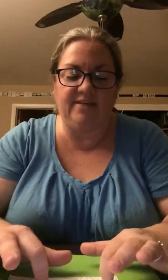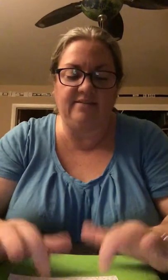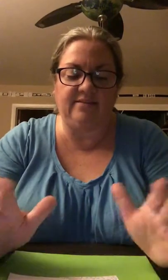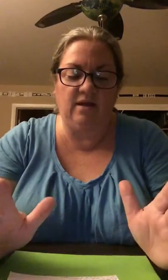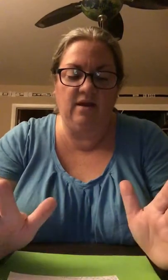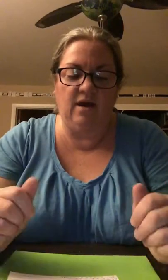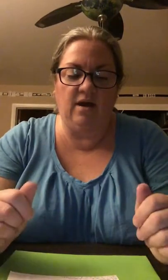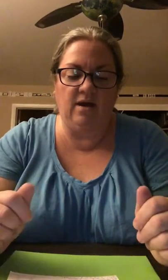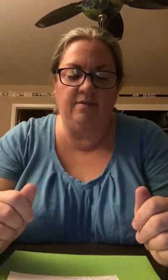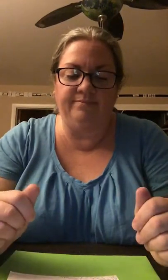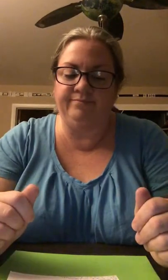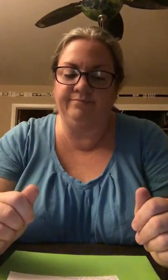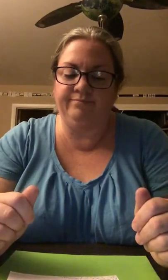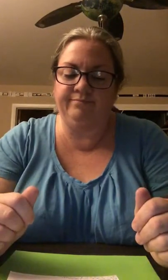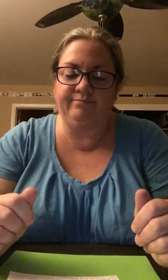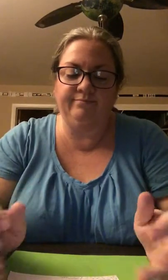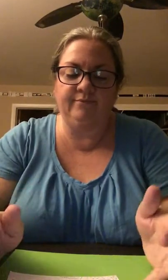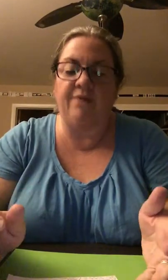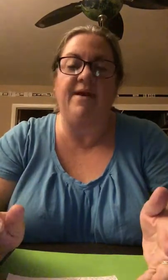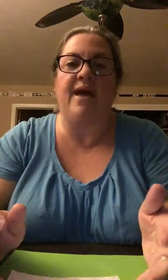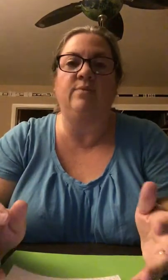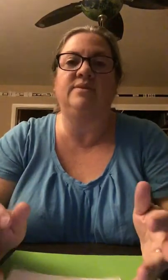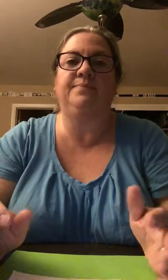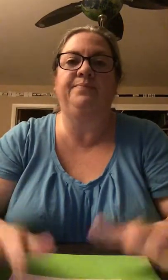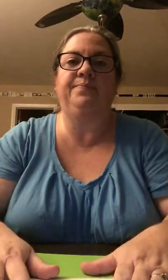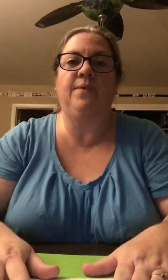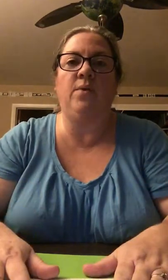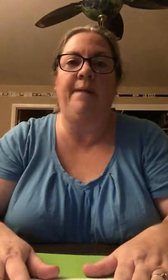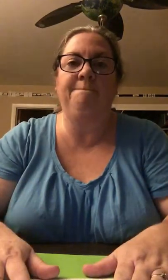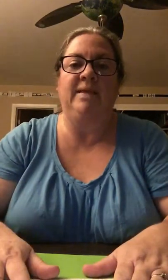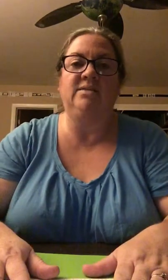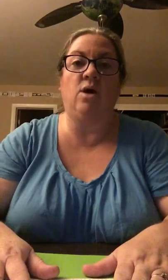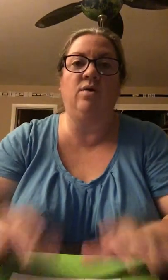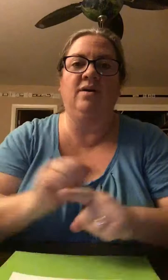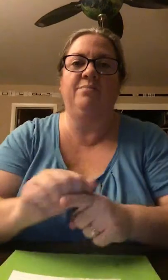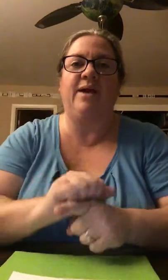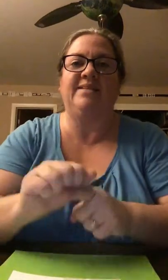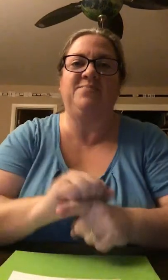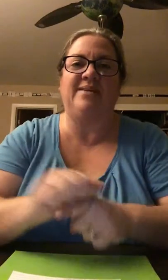this around the house. Okay? So practice,